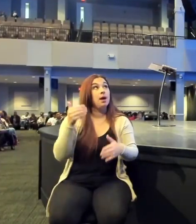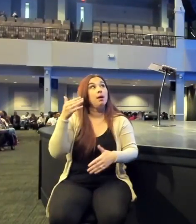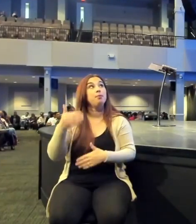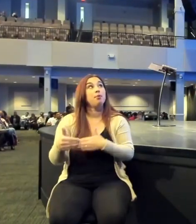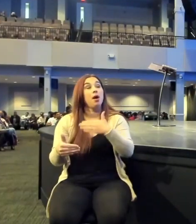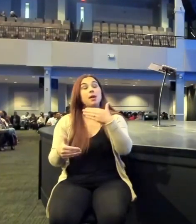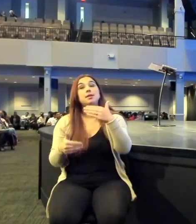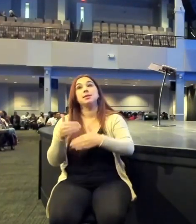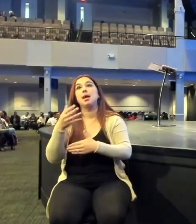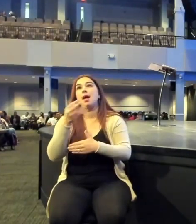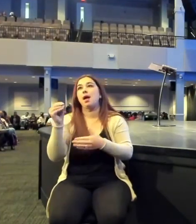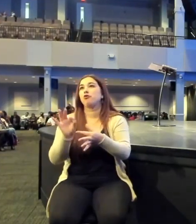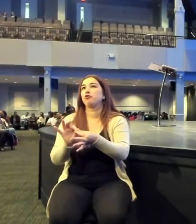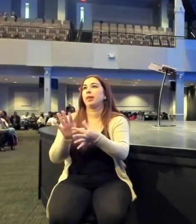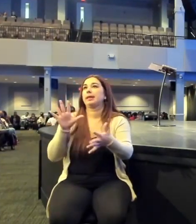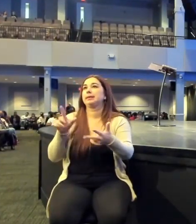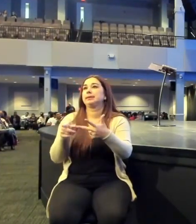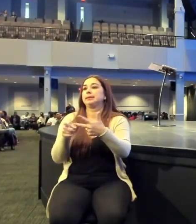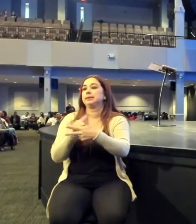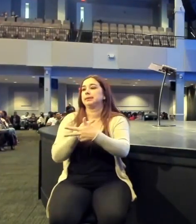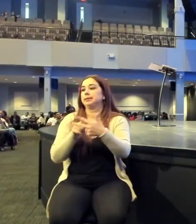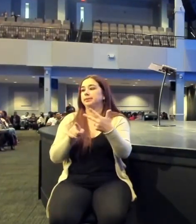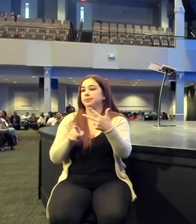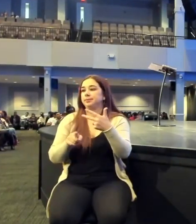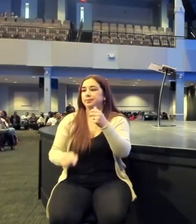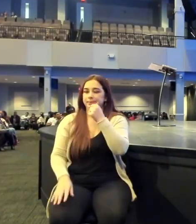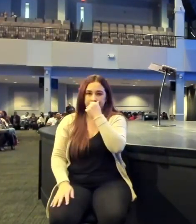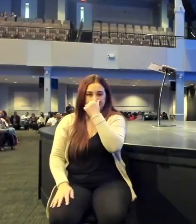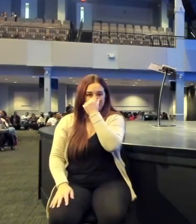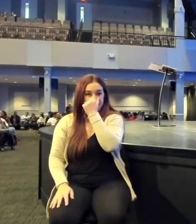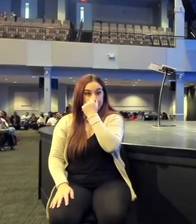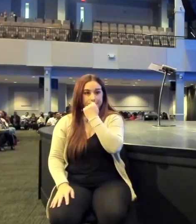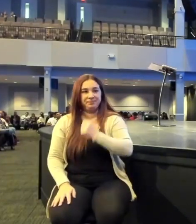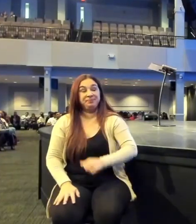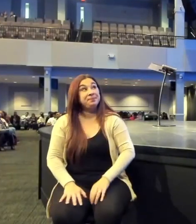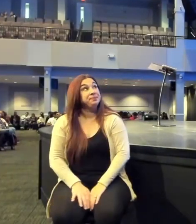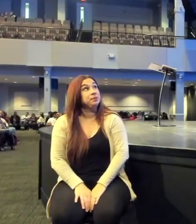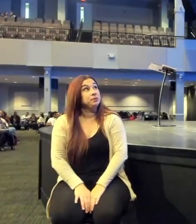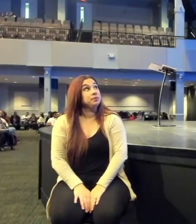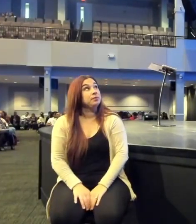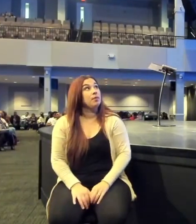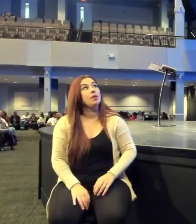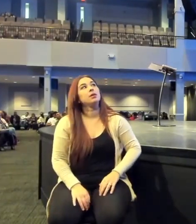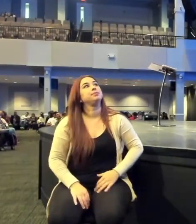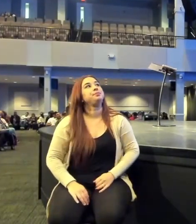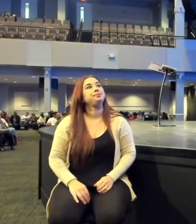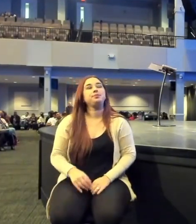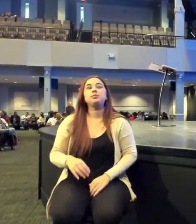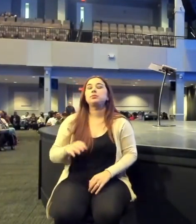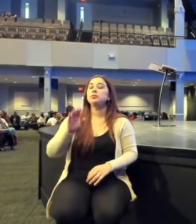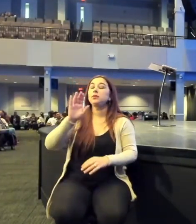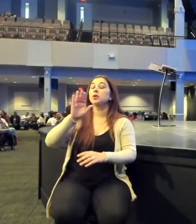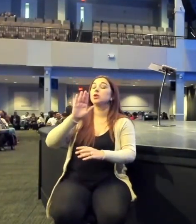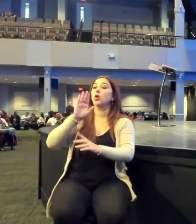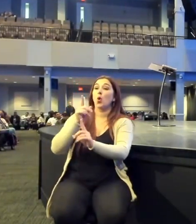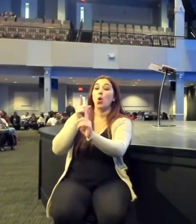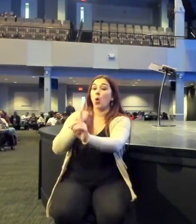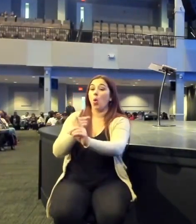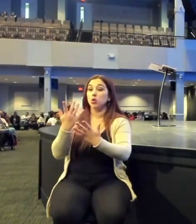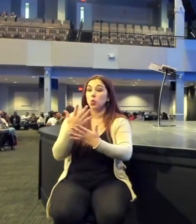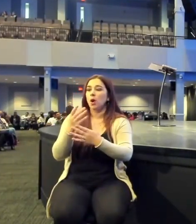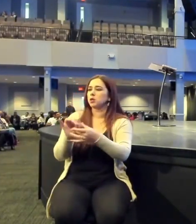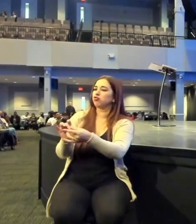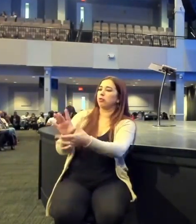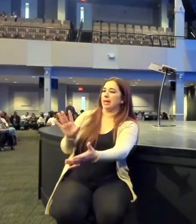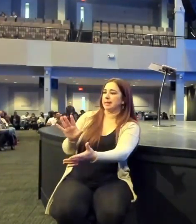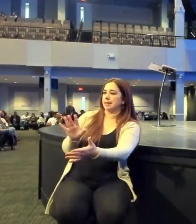process, release. What I want you to see is that release is the objective. I'm going to define that for you in a moment.